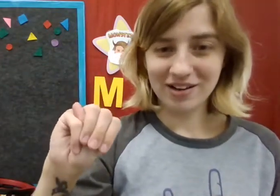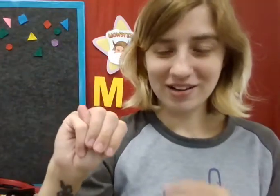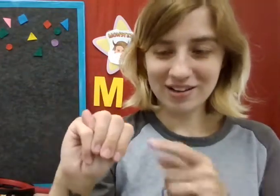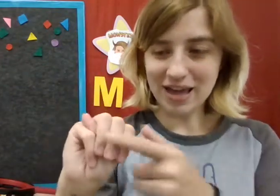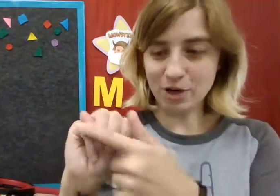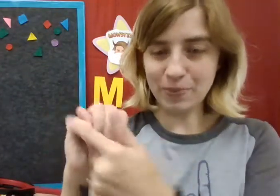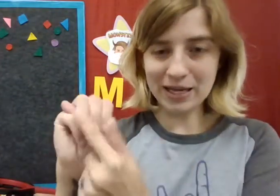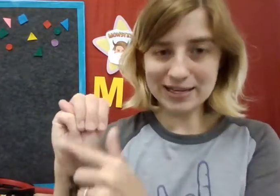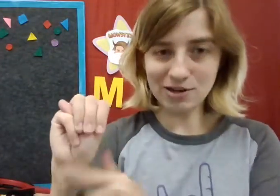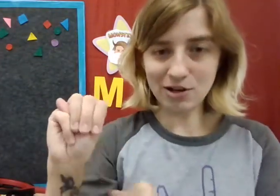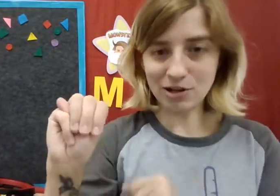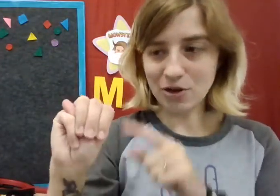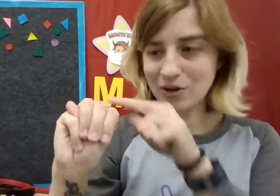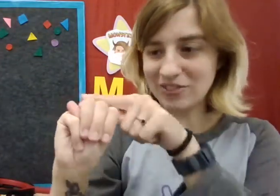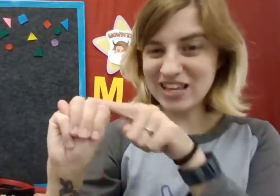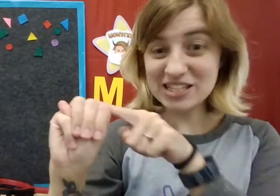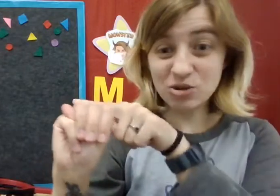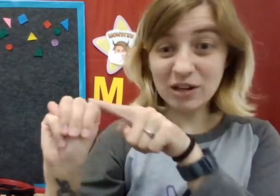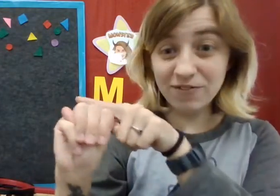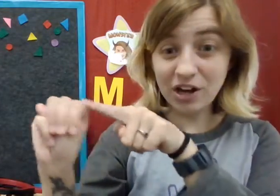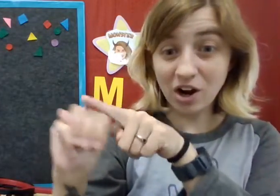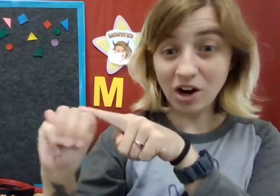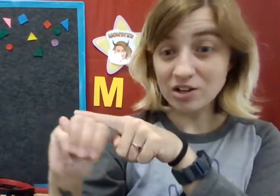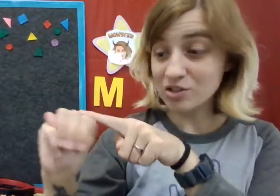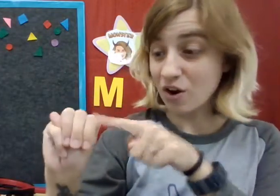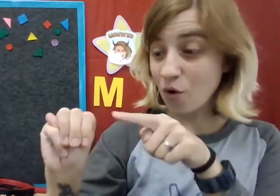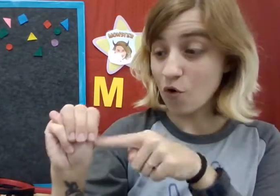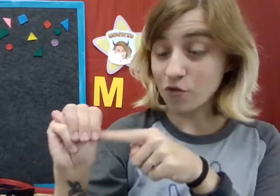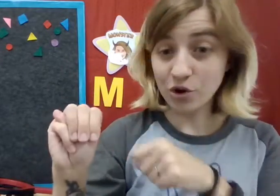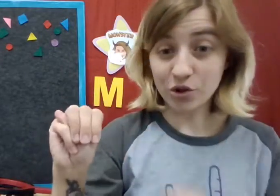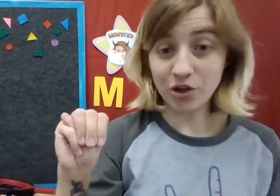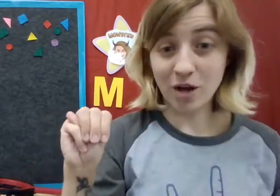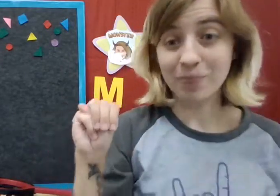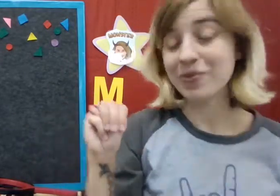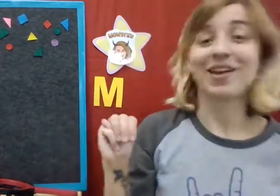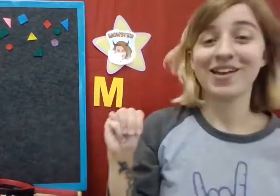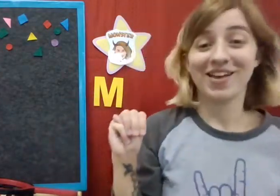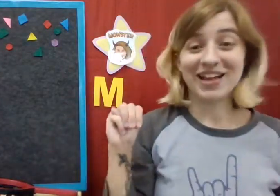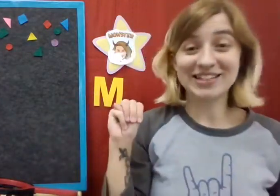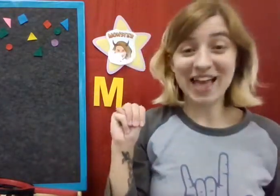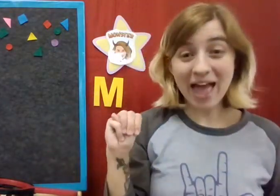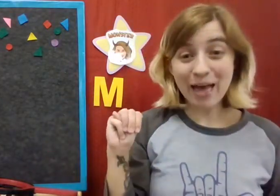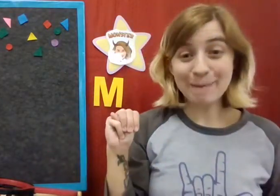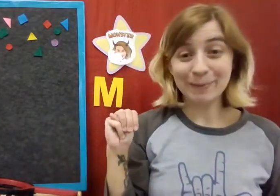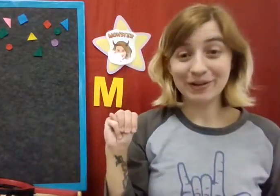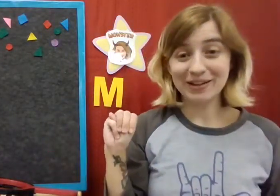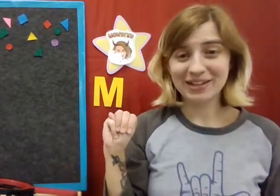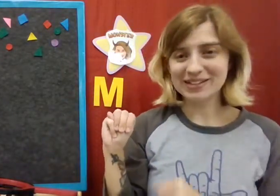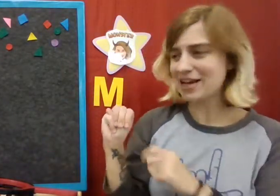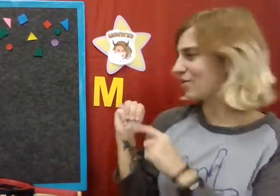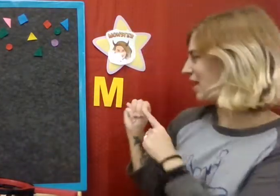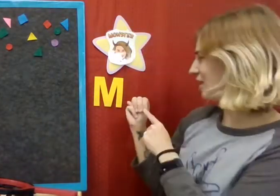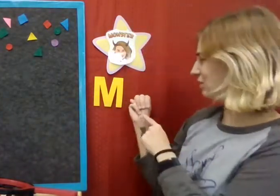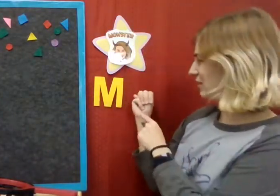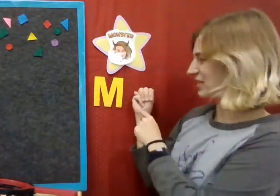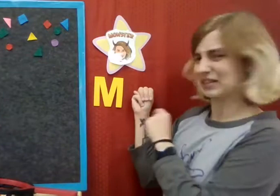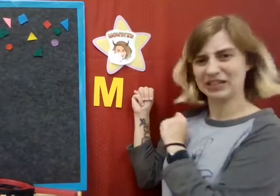Yeah, your pinkies all alone, and these three fingers are over your thumb. That's M. See how it kind of looks a little